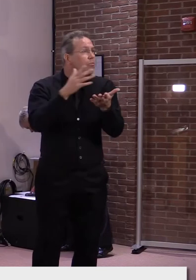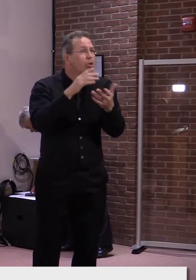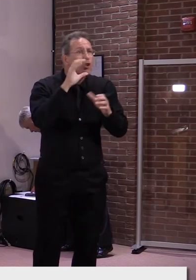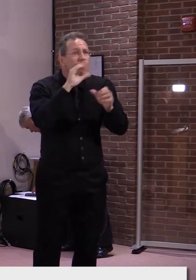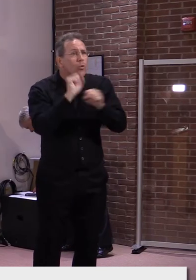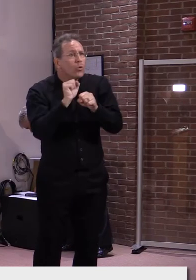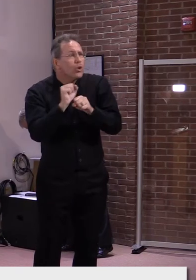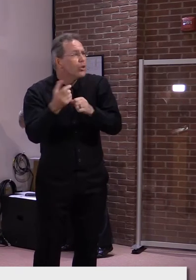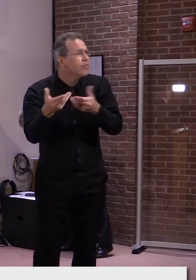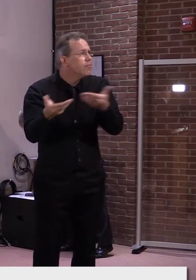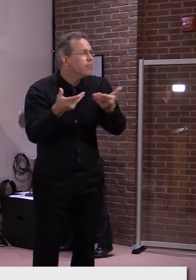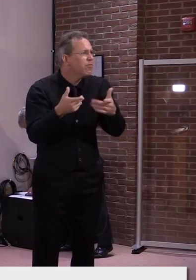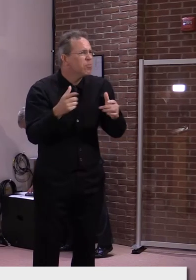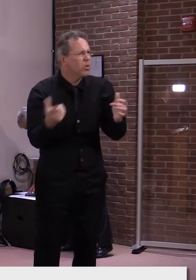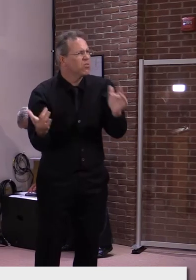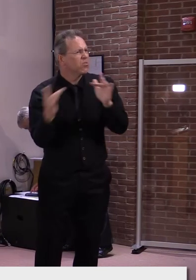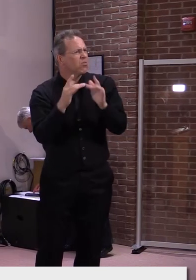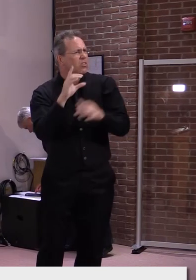Okay, great. Thanks, Commissioner.